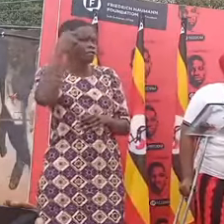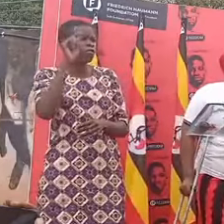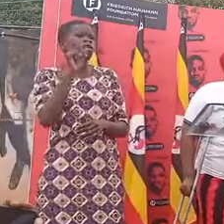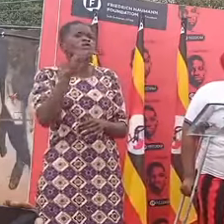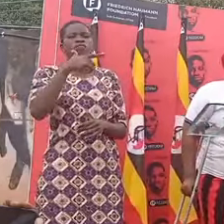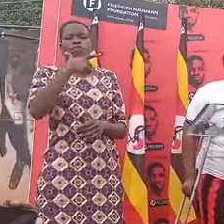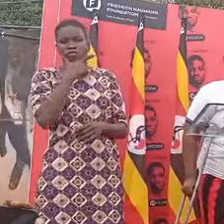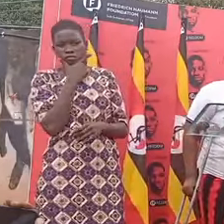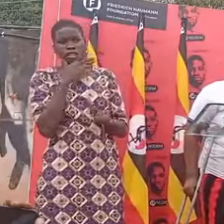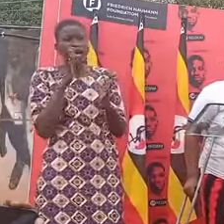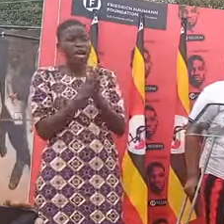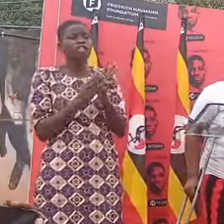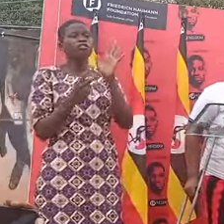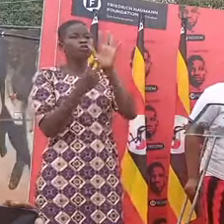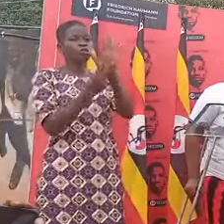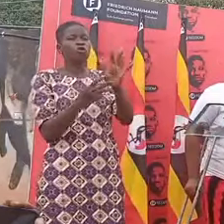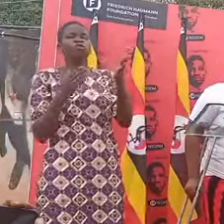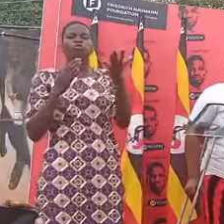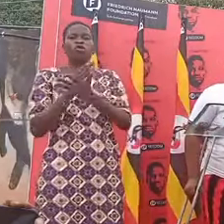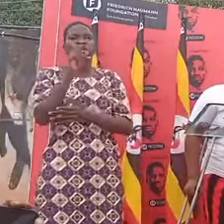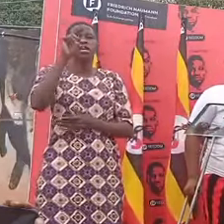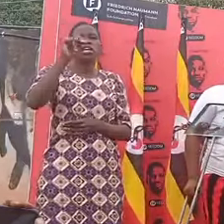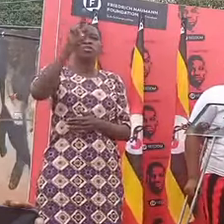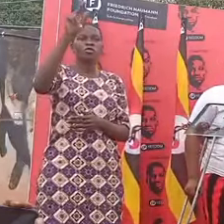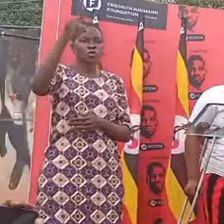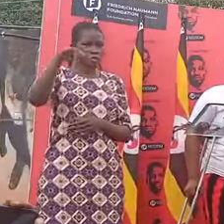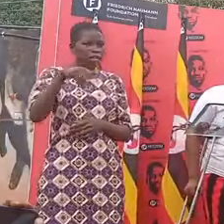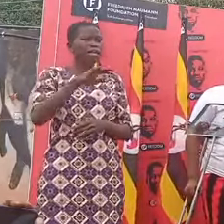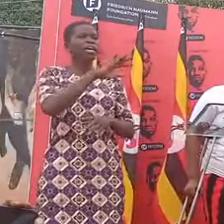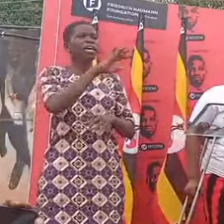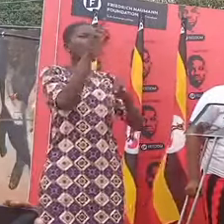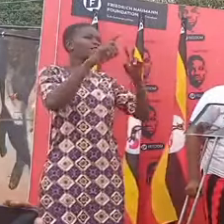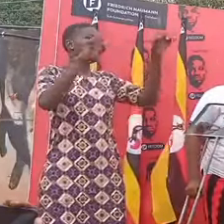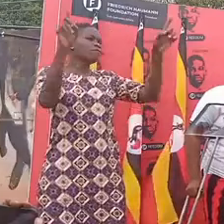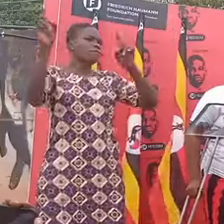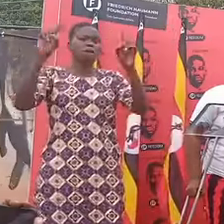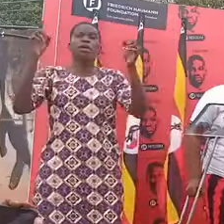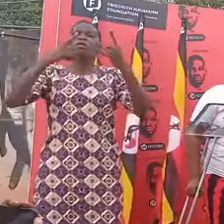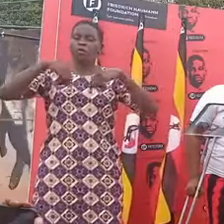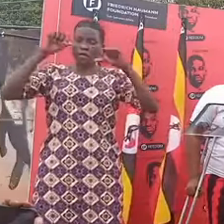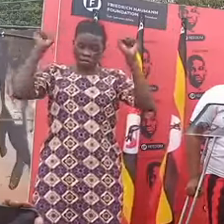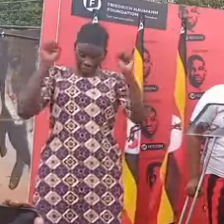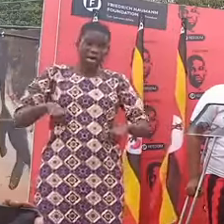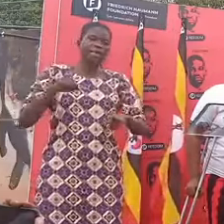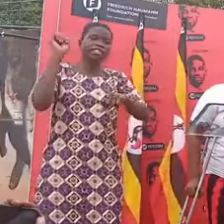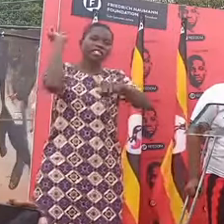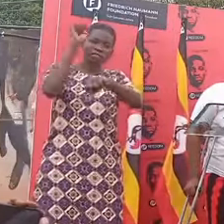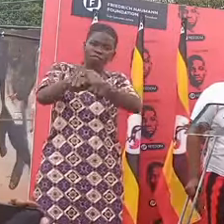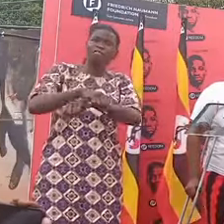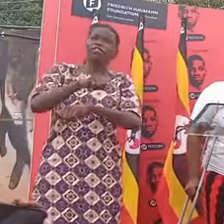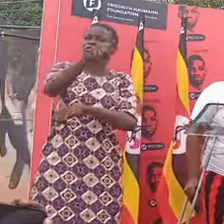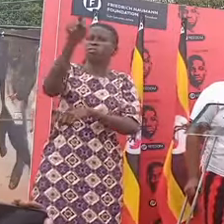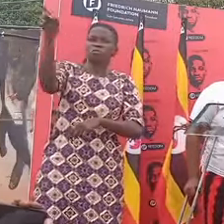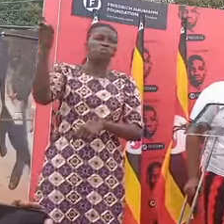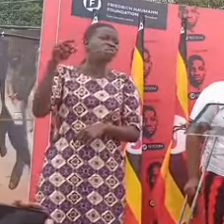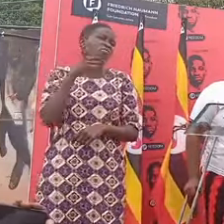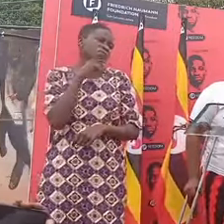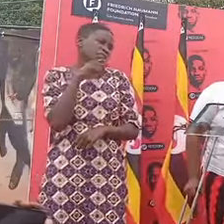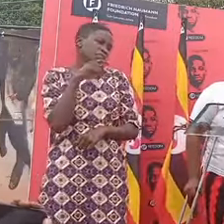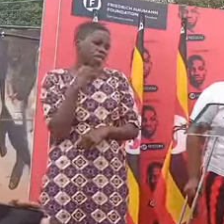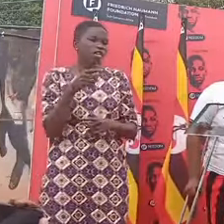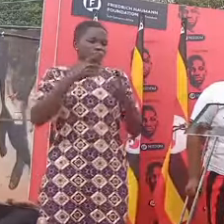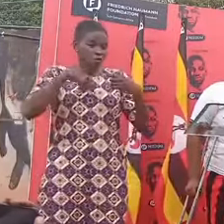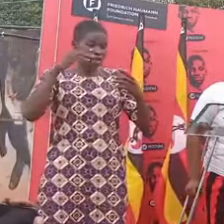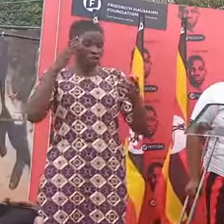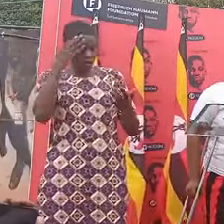senta tukirage nti eri buli wamu abasajja bano tubasobola nze kyemmanyi nti Kyagulanyi ye